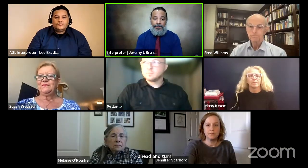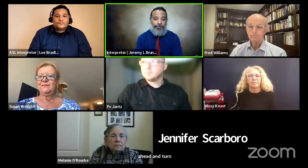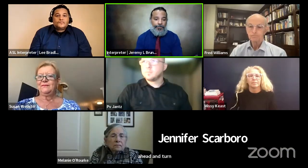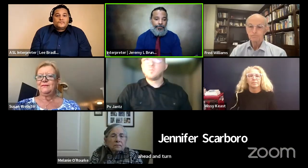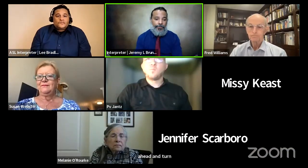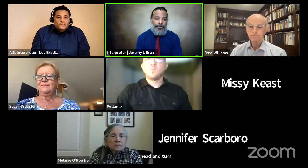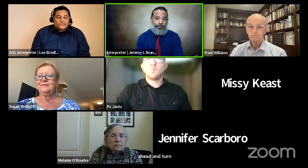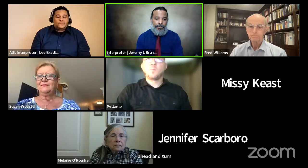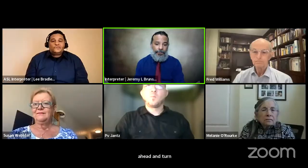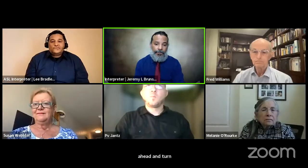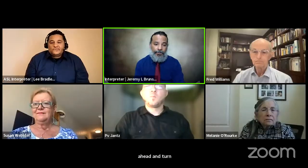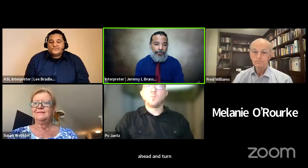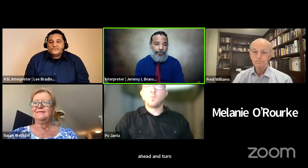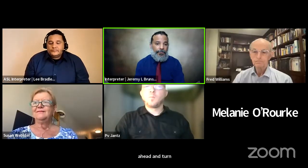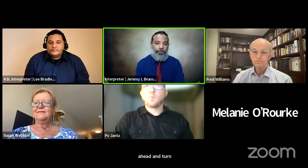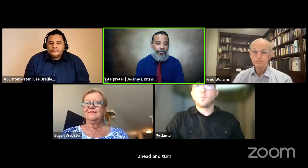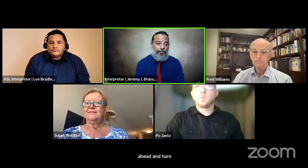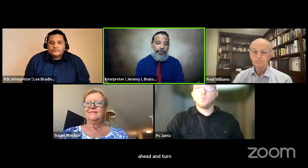accessible.